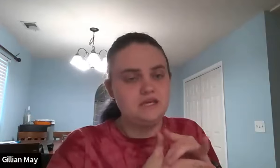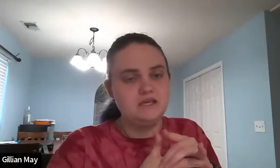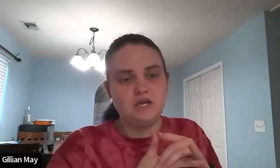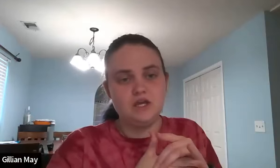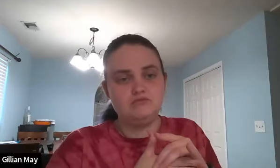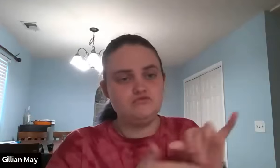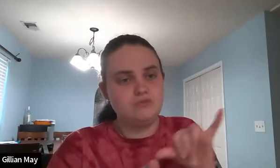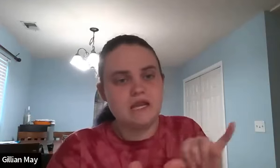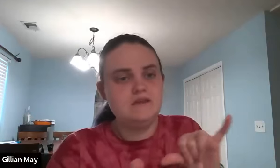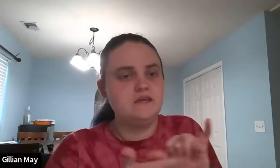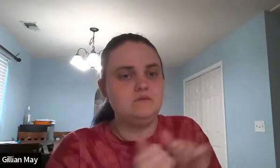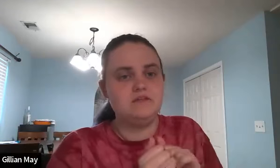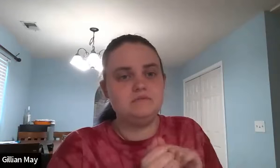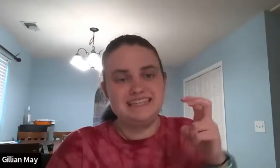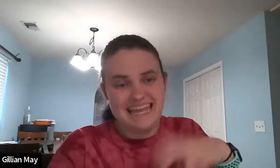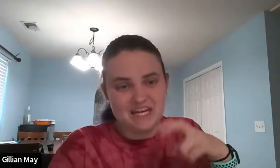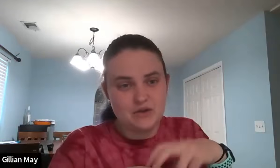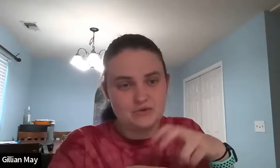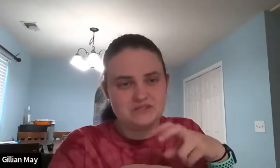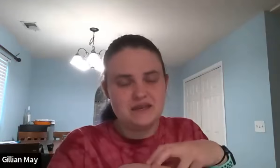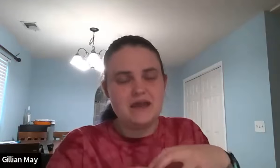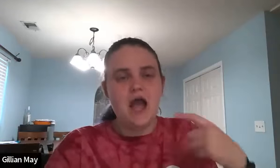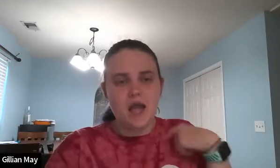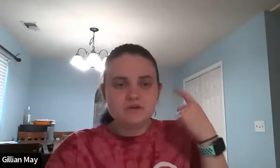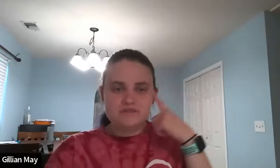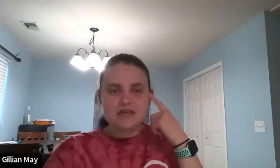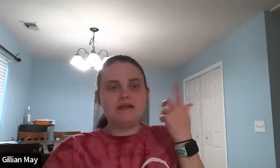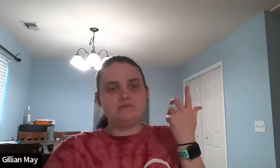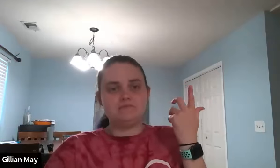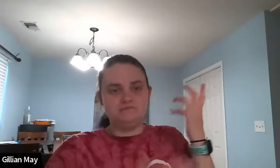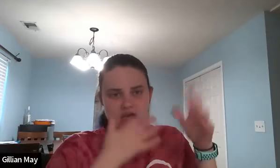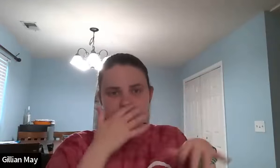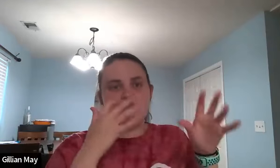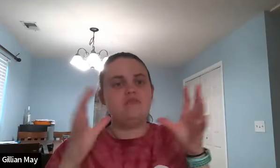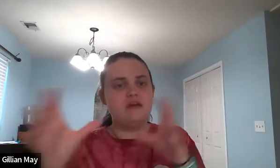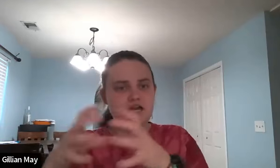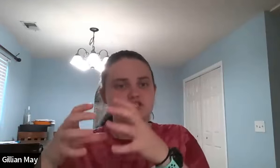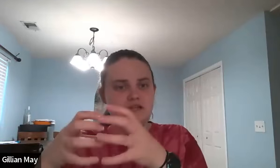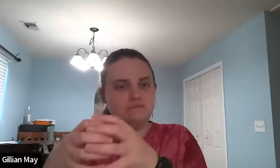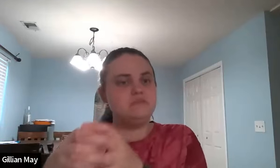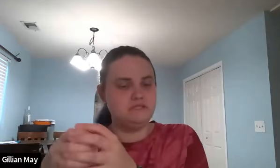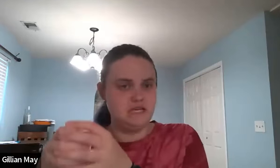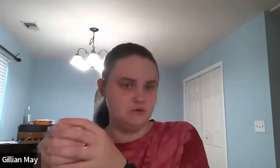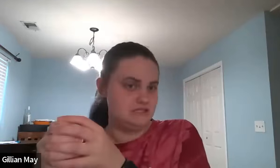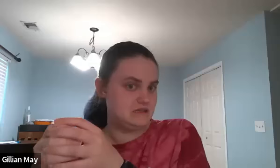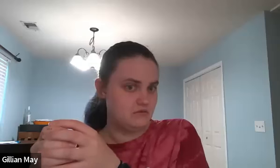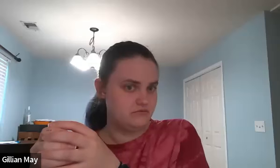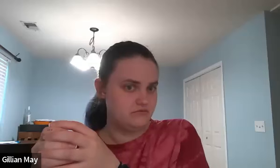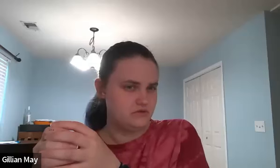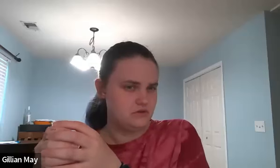meat and gravy with potatoes, I'm gonna think like that's okay, that's actually like the potato itself.